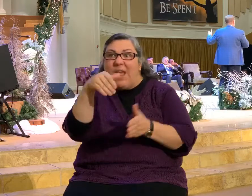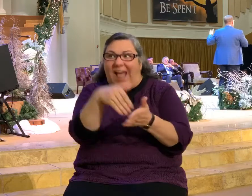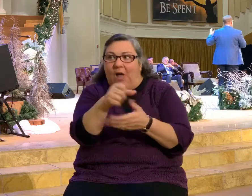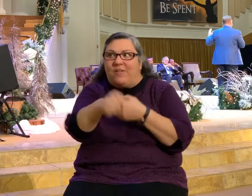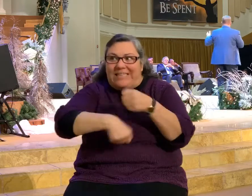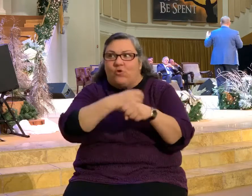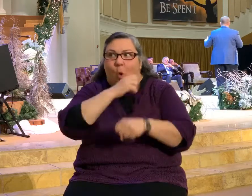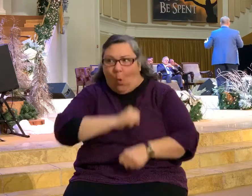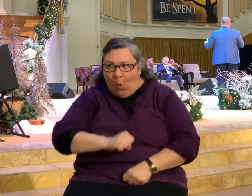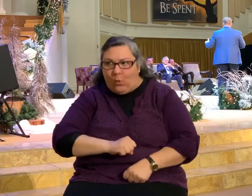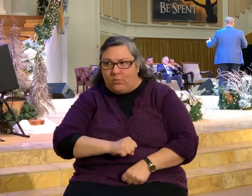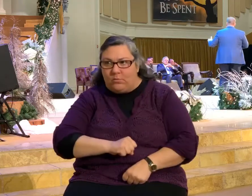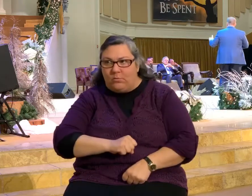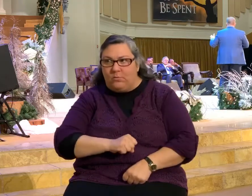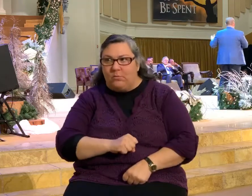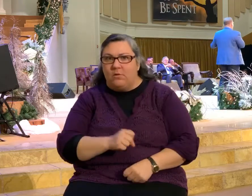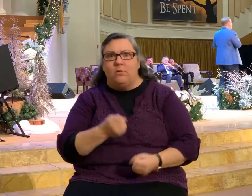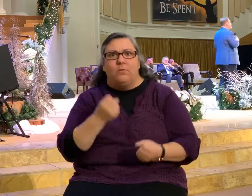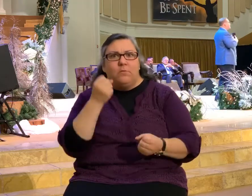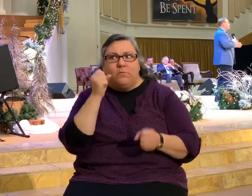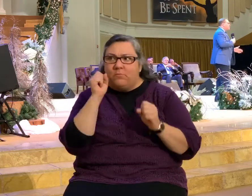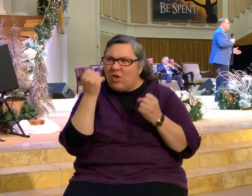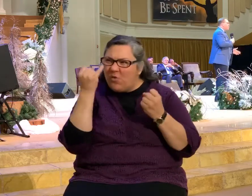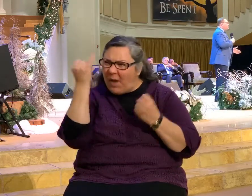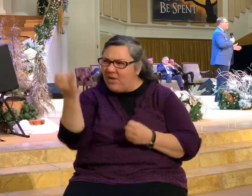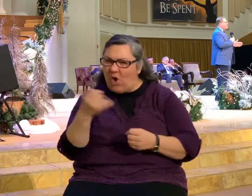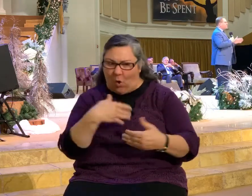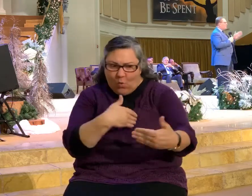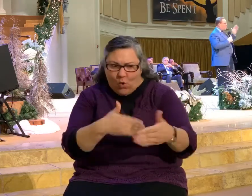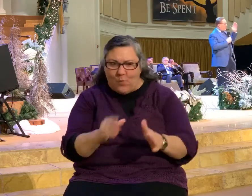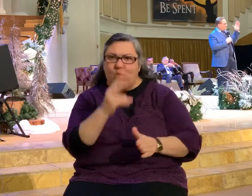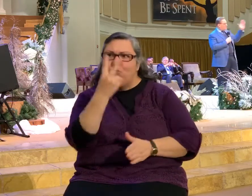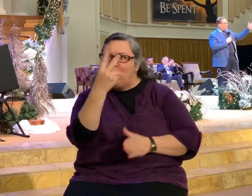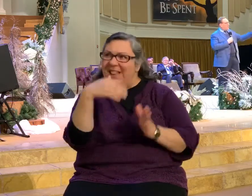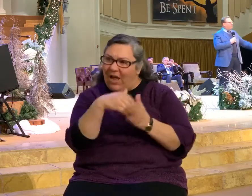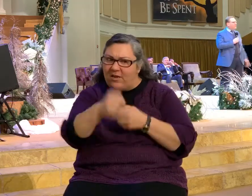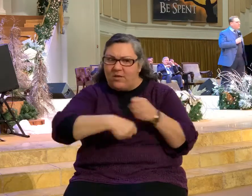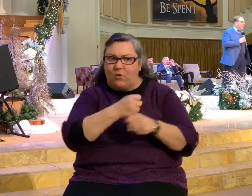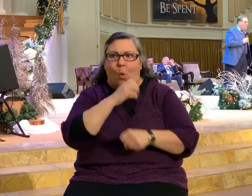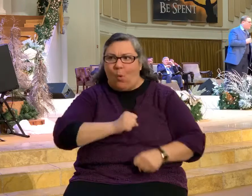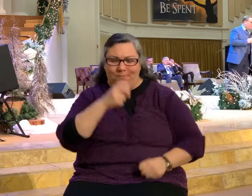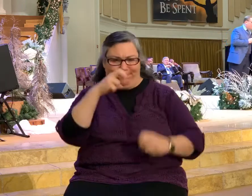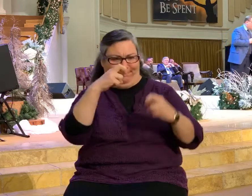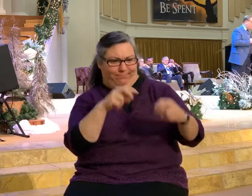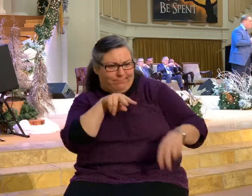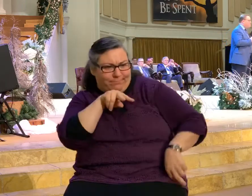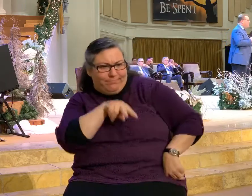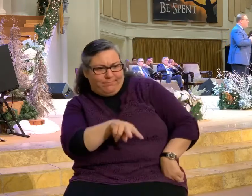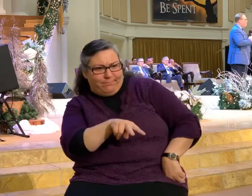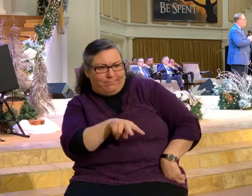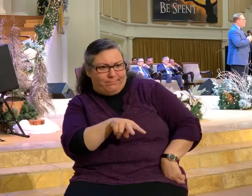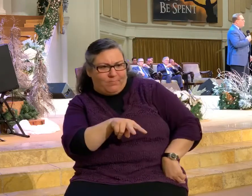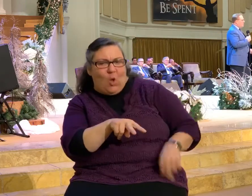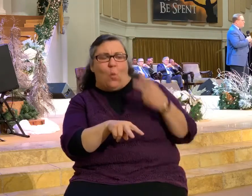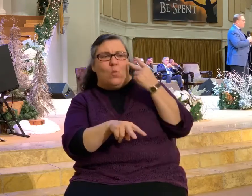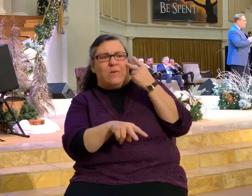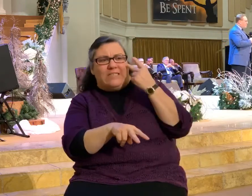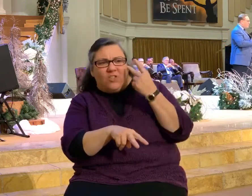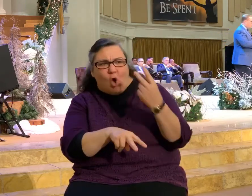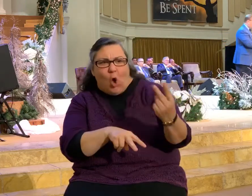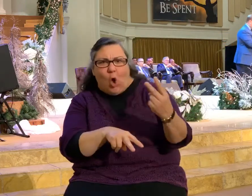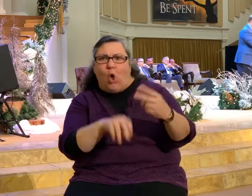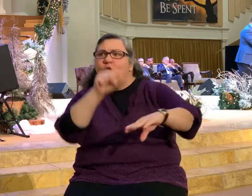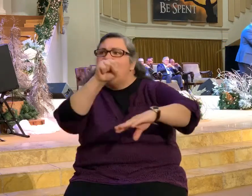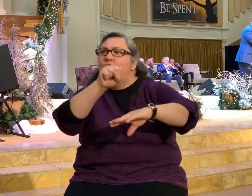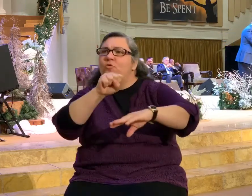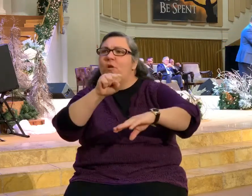pretty amazing to be sitting in a room that was 2,000 years old. Just across the way, we saw the very stone where Julius Caesar